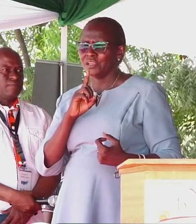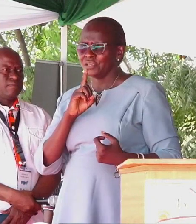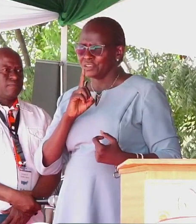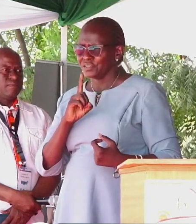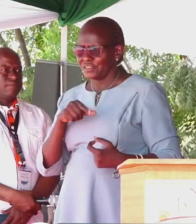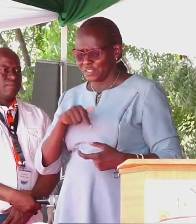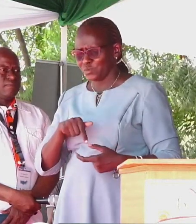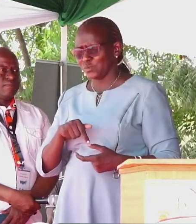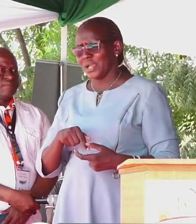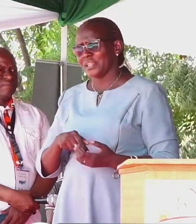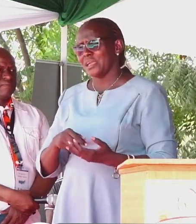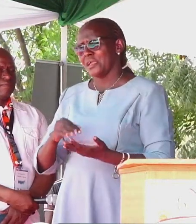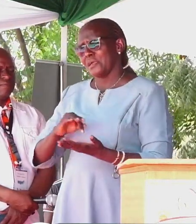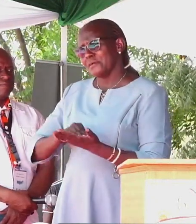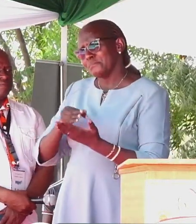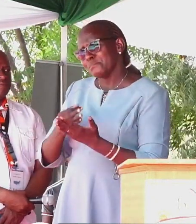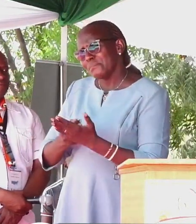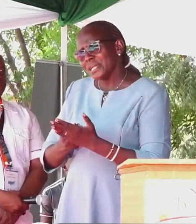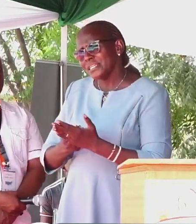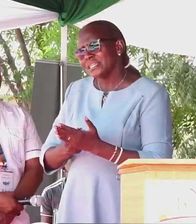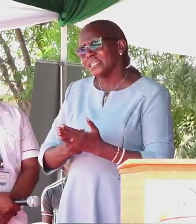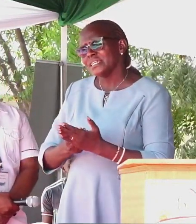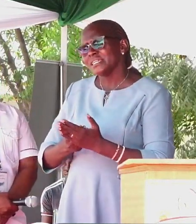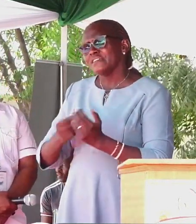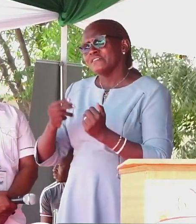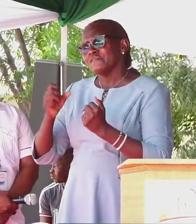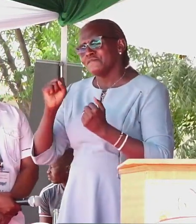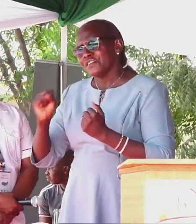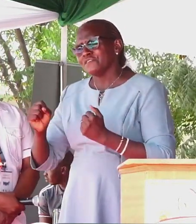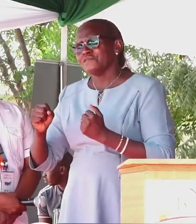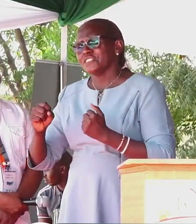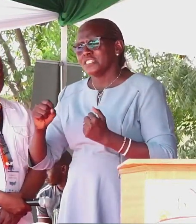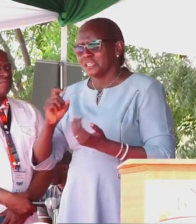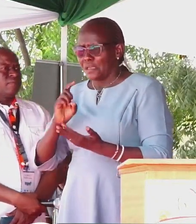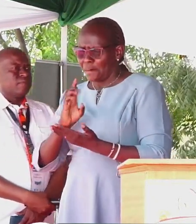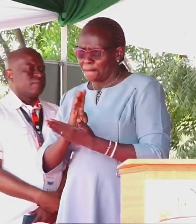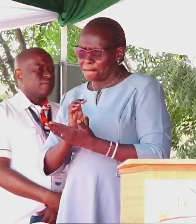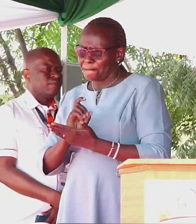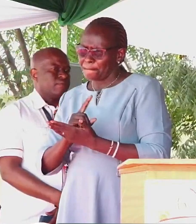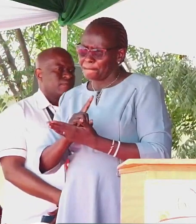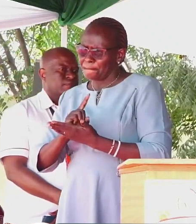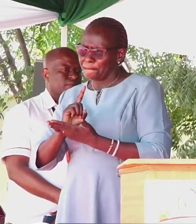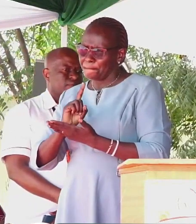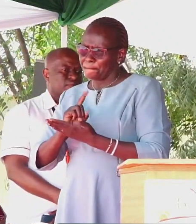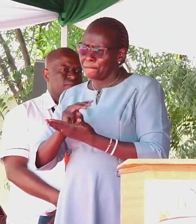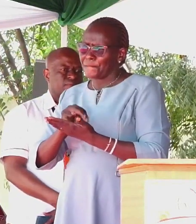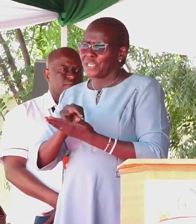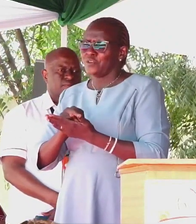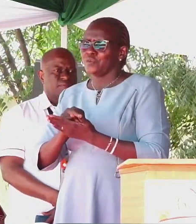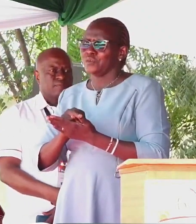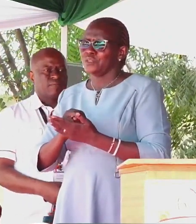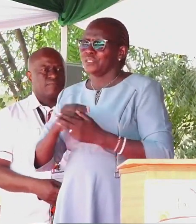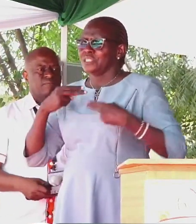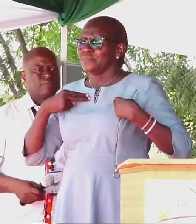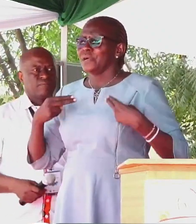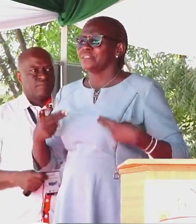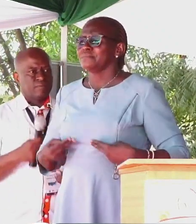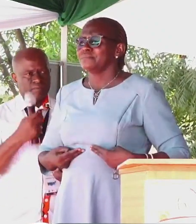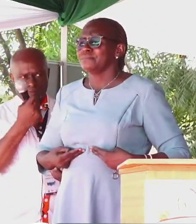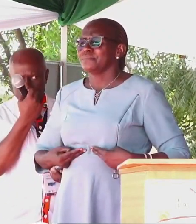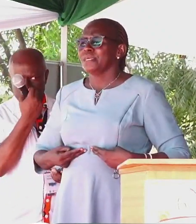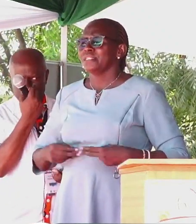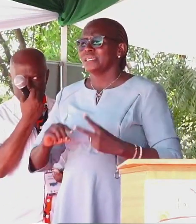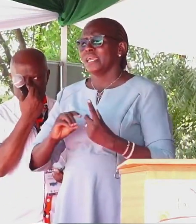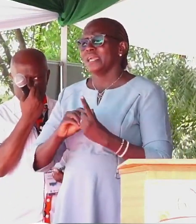60 million in the financial year. Now the Department of Health is able to monitor the program. We have